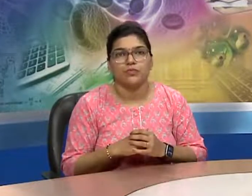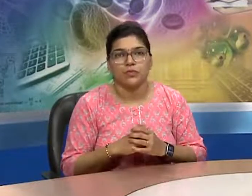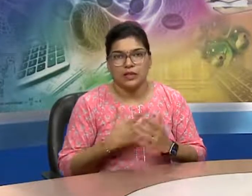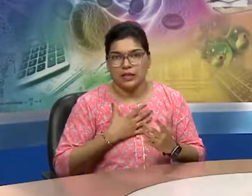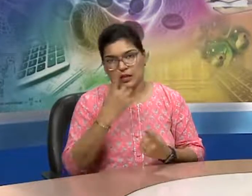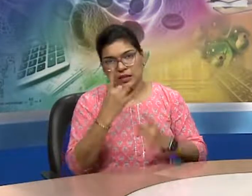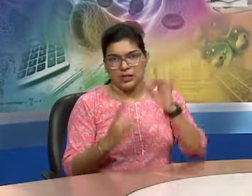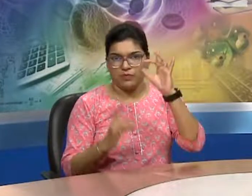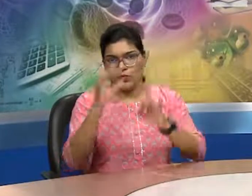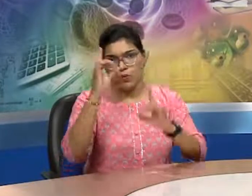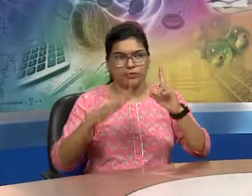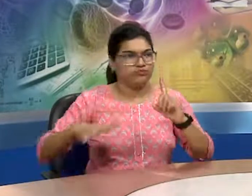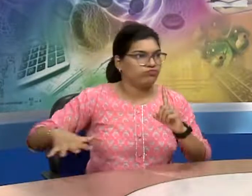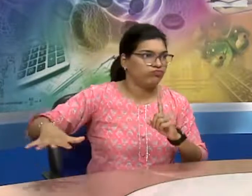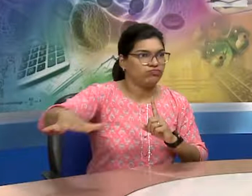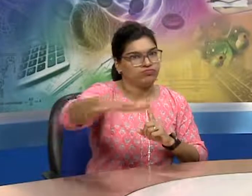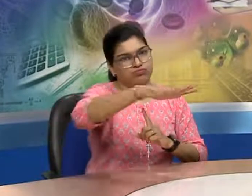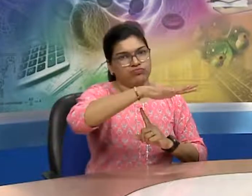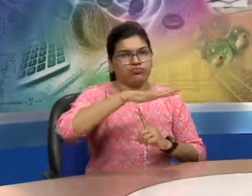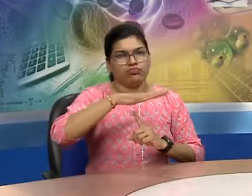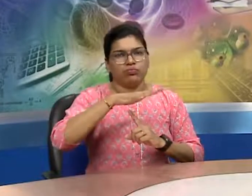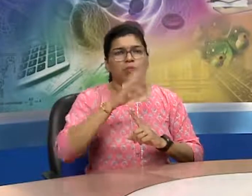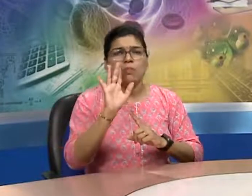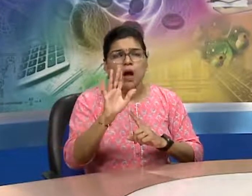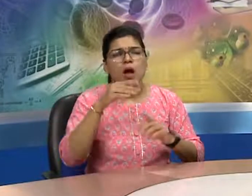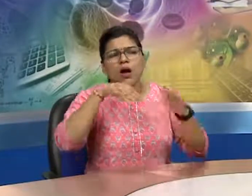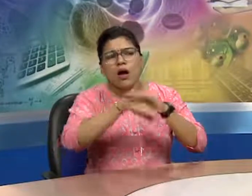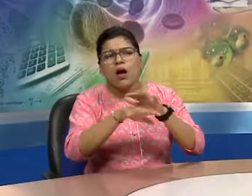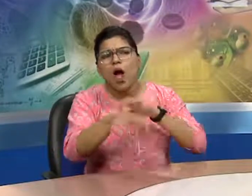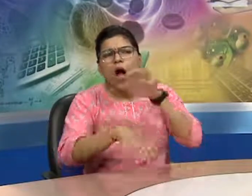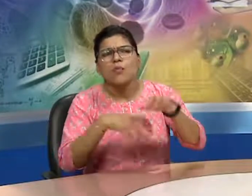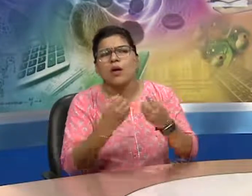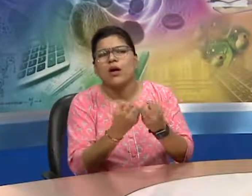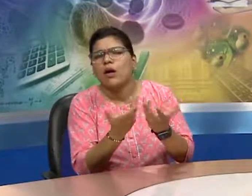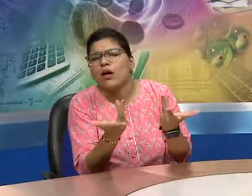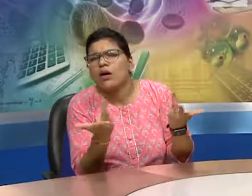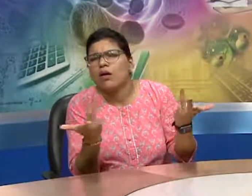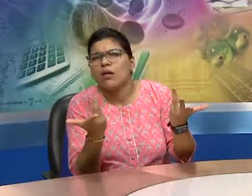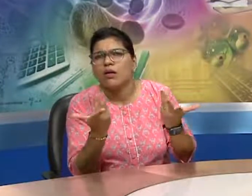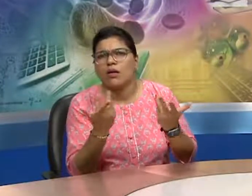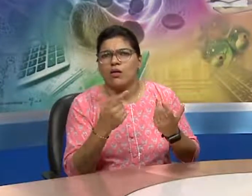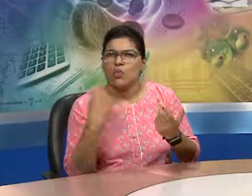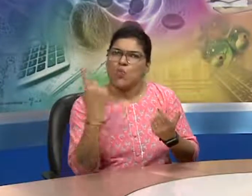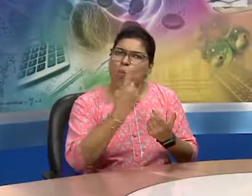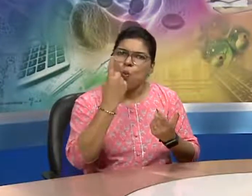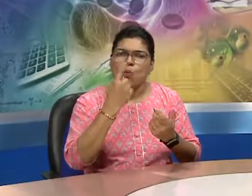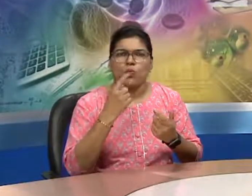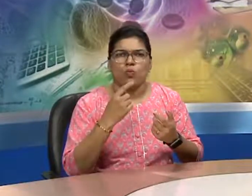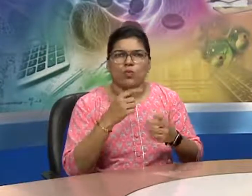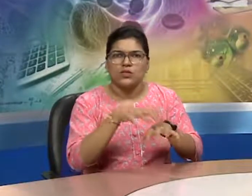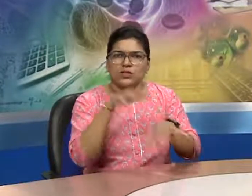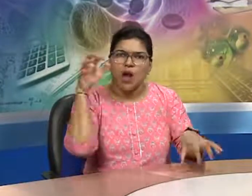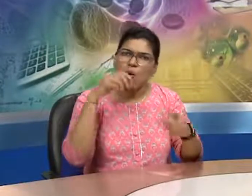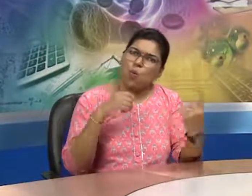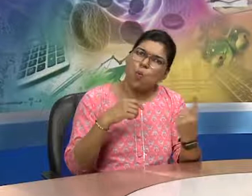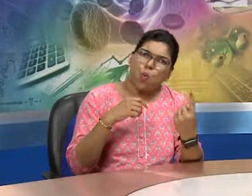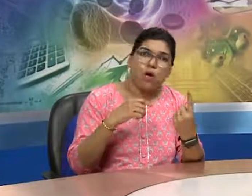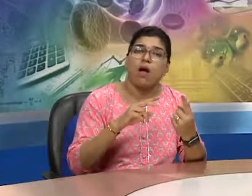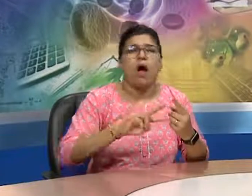Let me explain this to you. The functional characteristics of a species in its